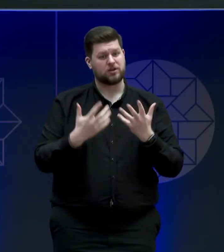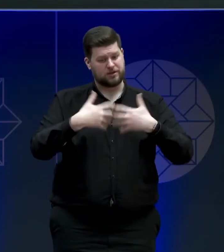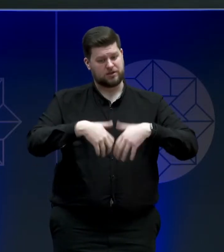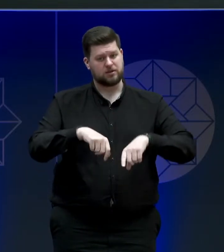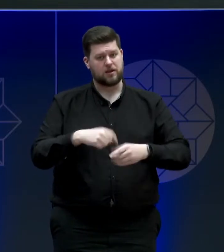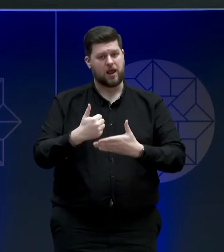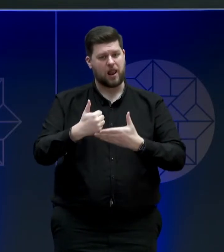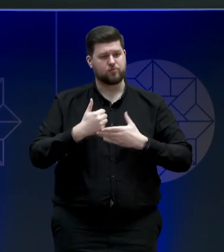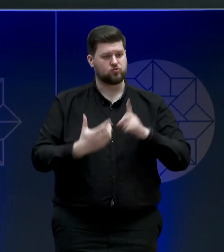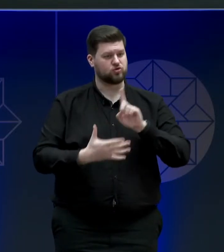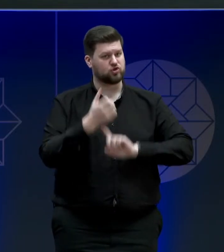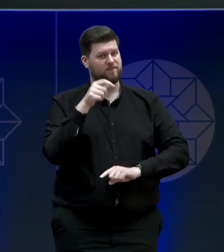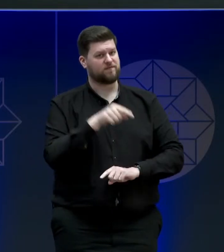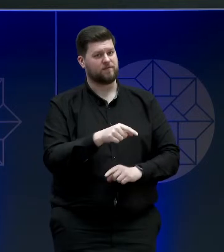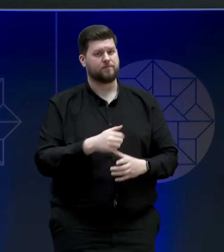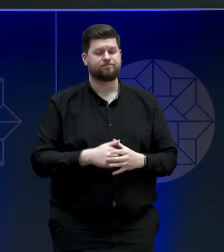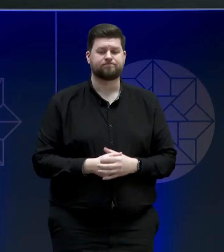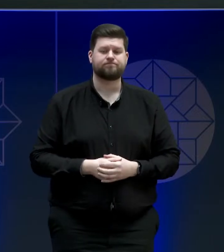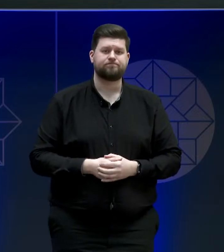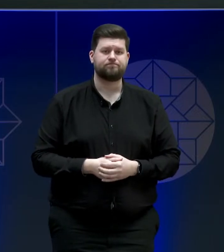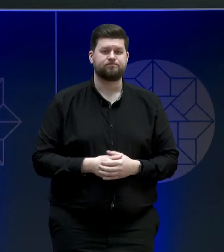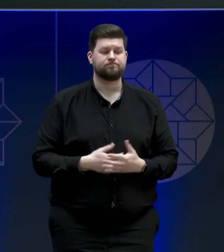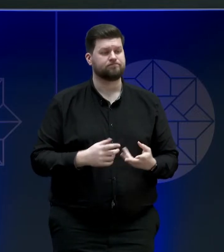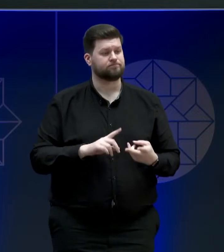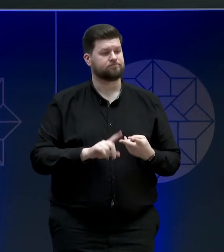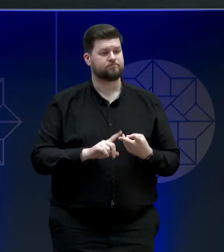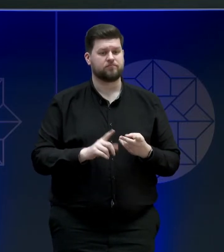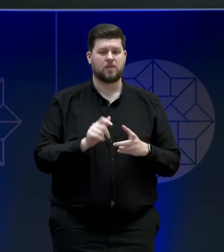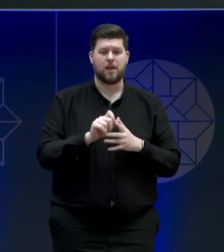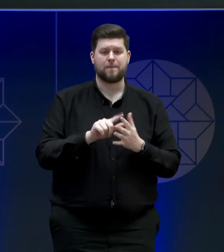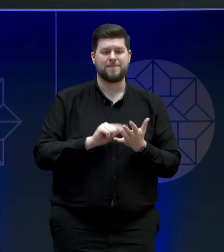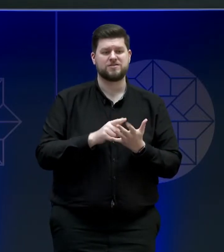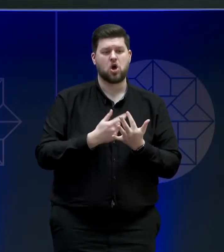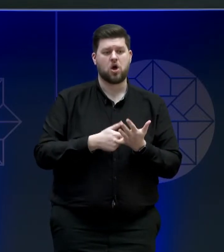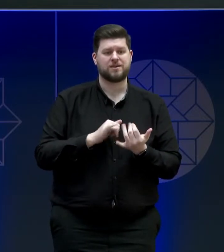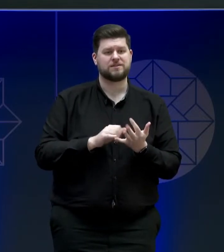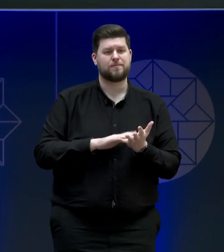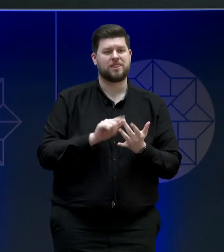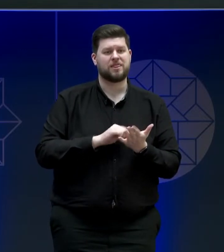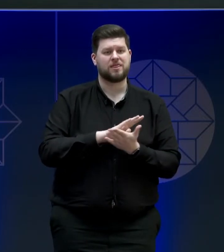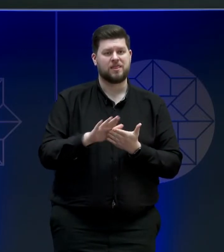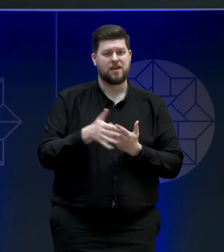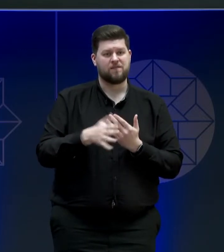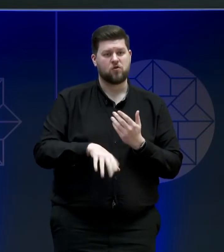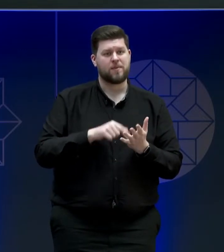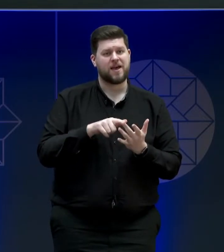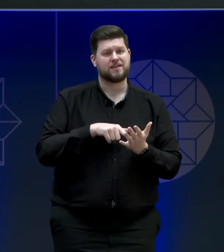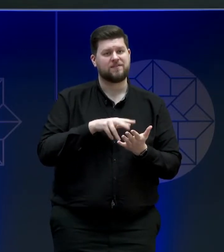journey. Can I come to Peter Smith from ITV News?